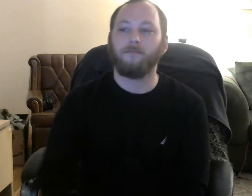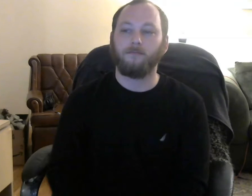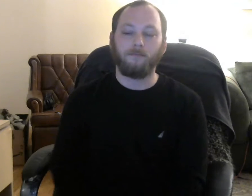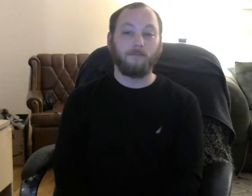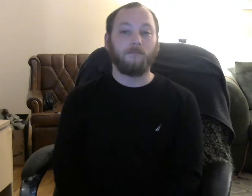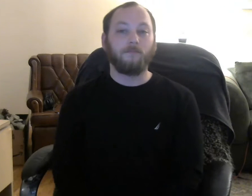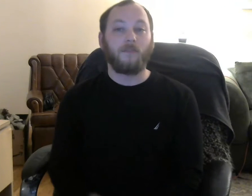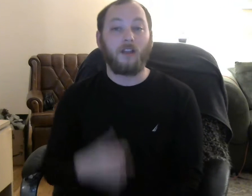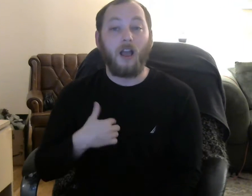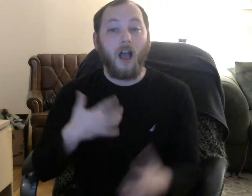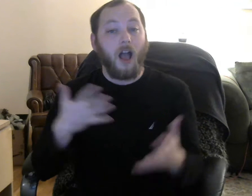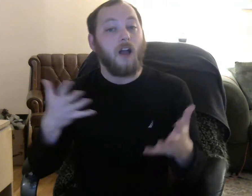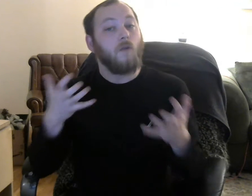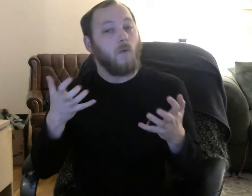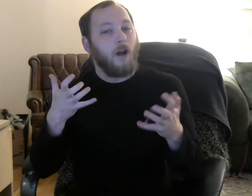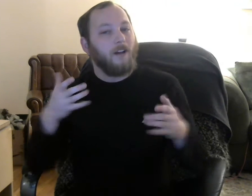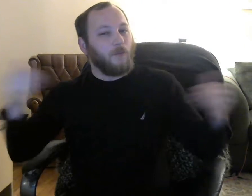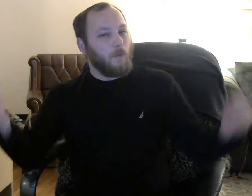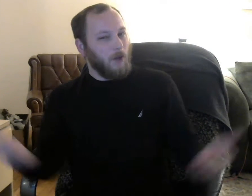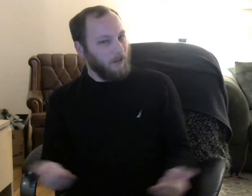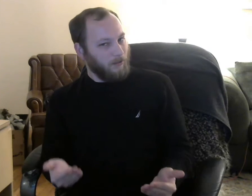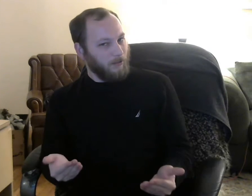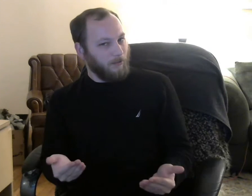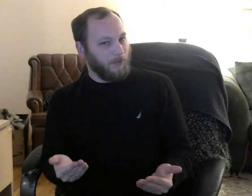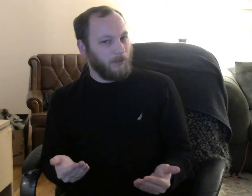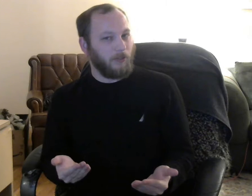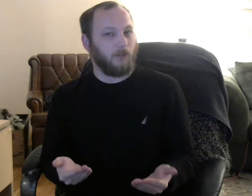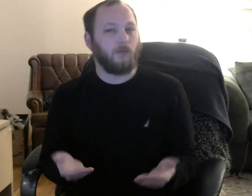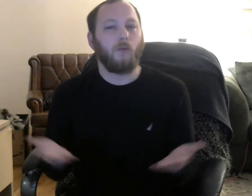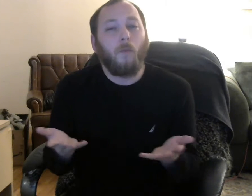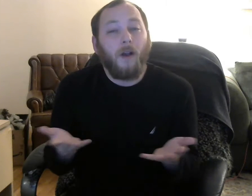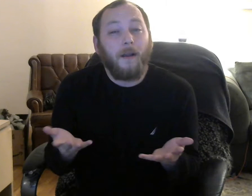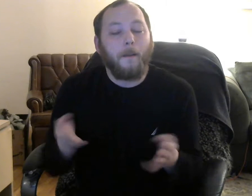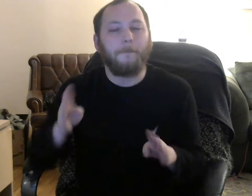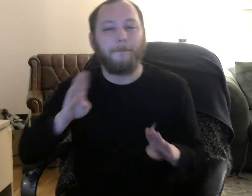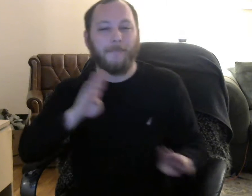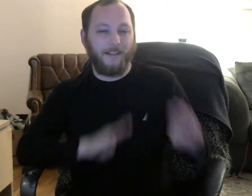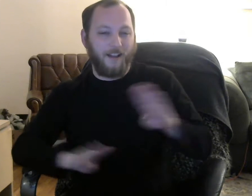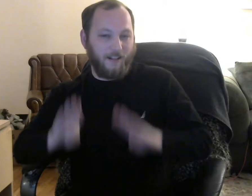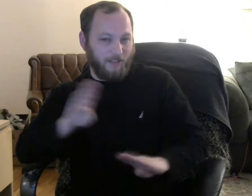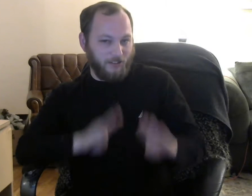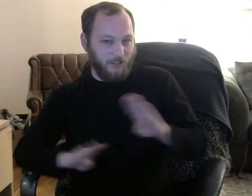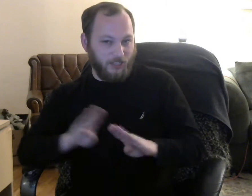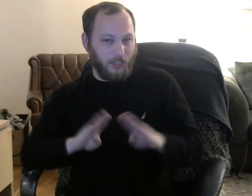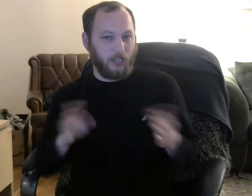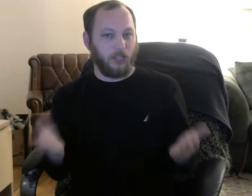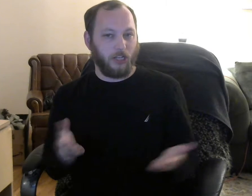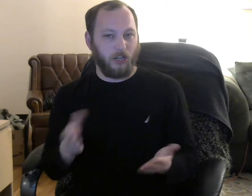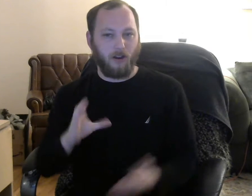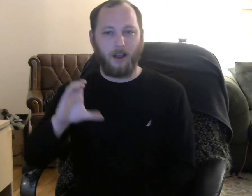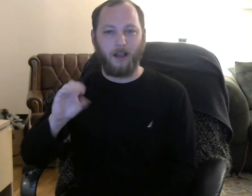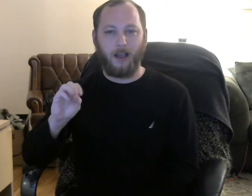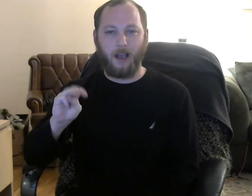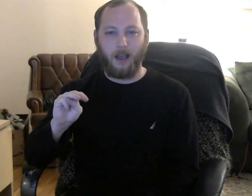I would like to welcome you to biology at Khan Academy. And biology, as you might